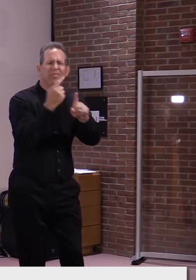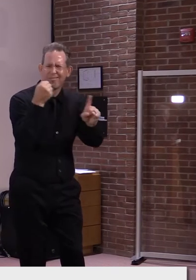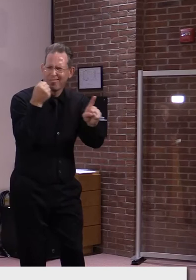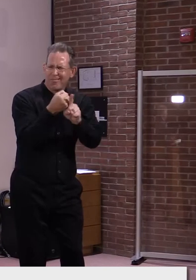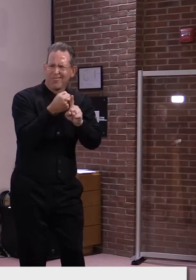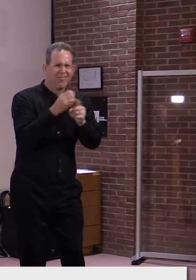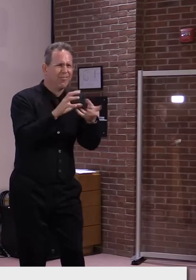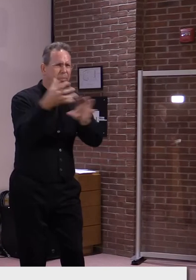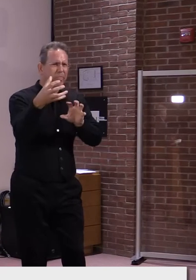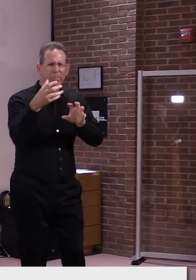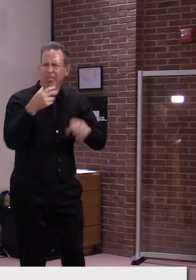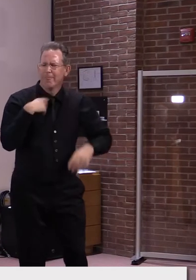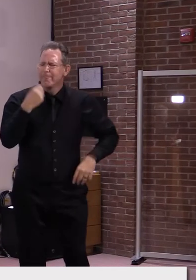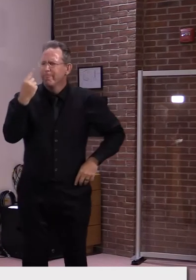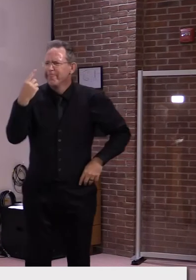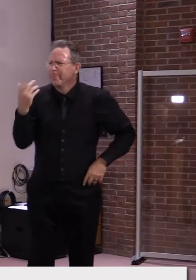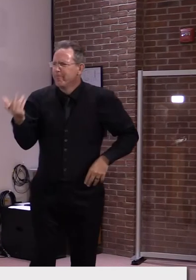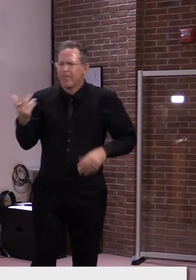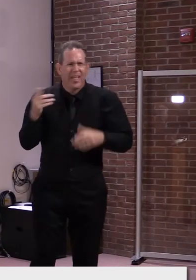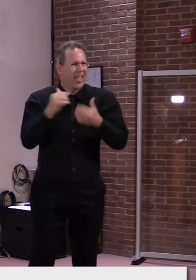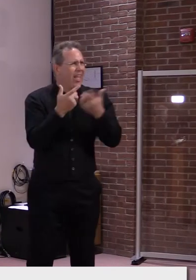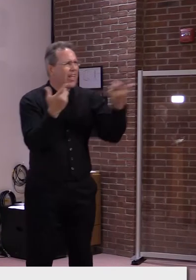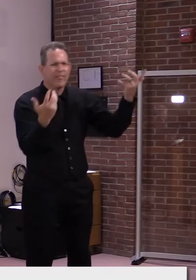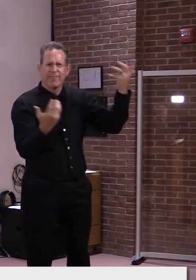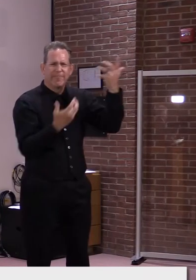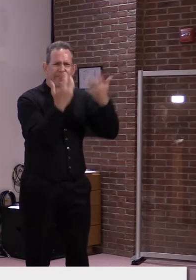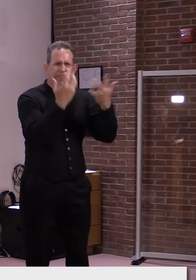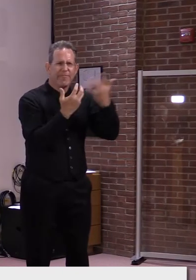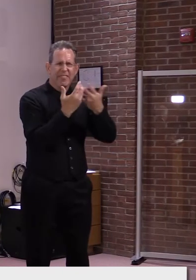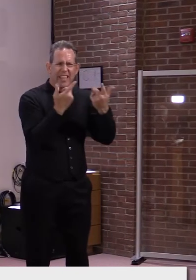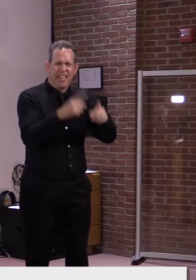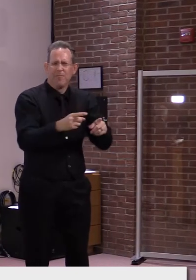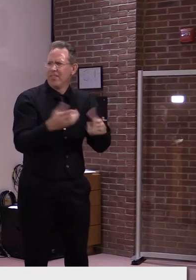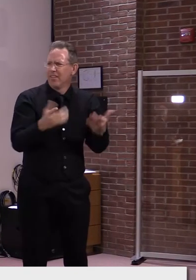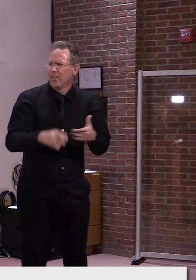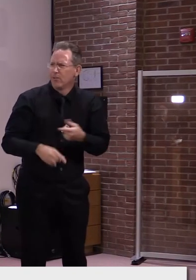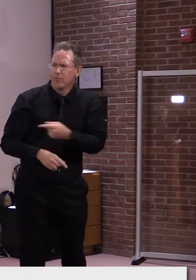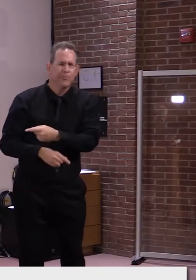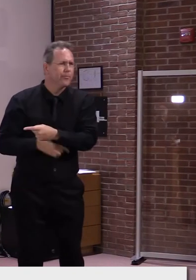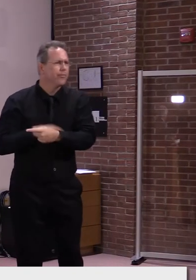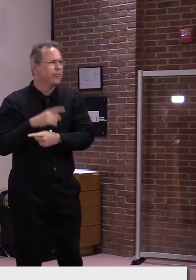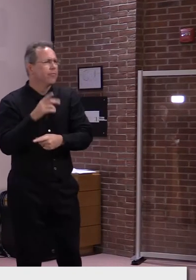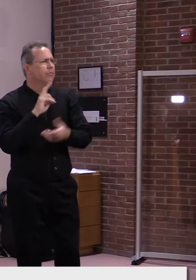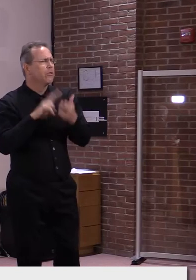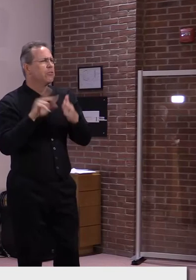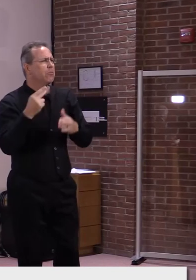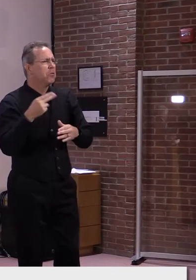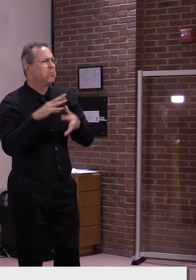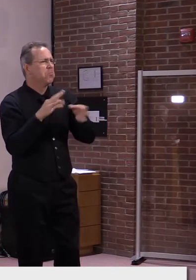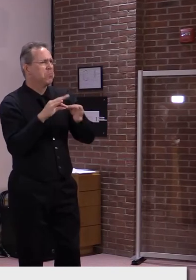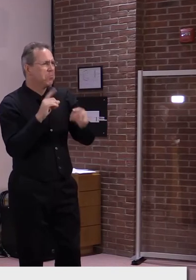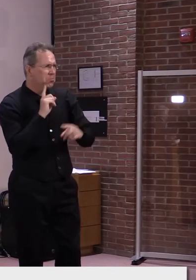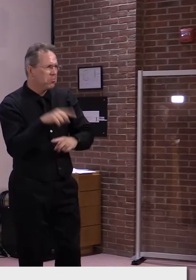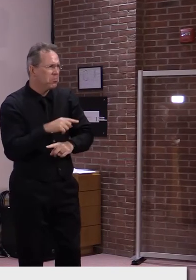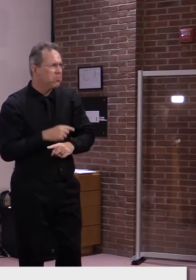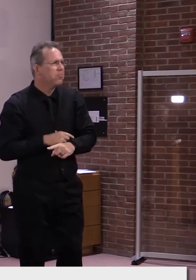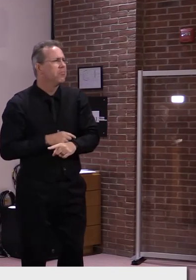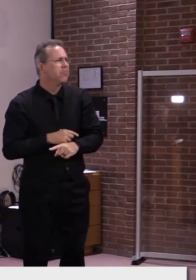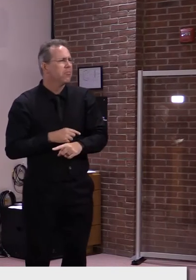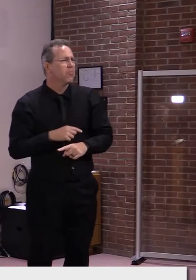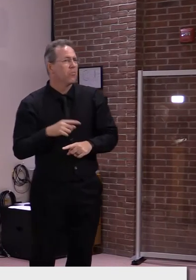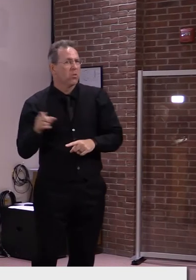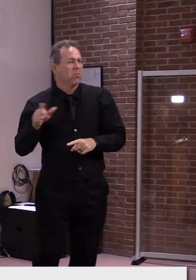I'll call on Commissioner Pichek if he has anything to add. We've been very diligent. Once we set the number of 80%, we've been